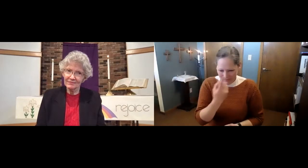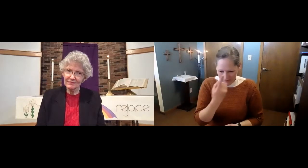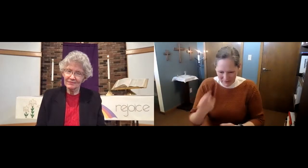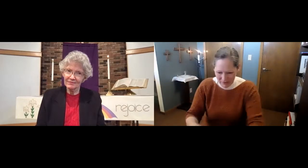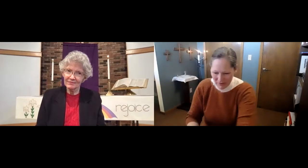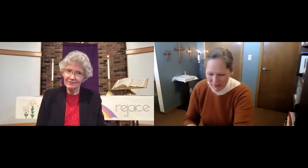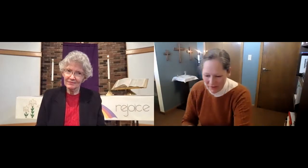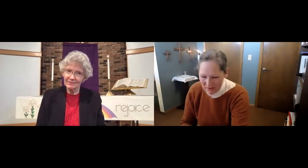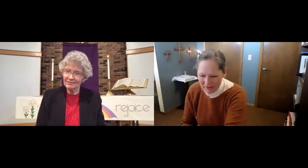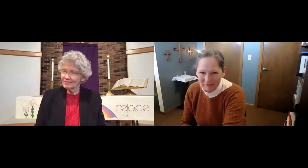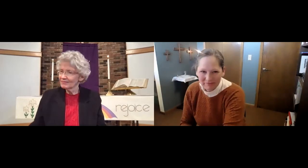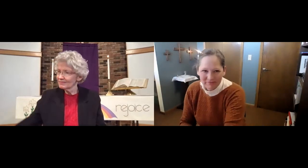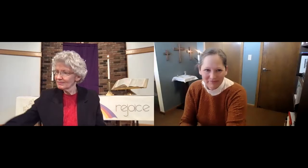be with you always.